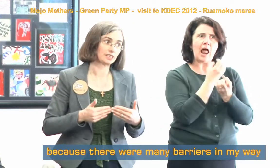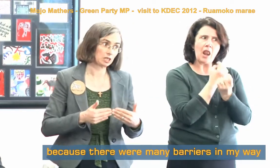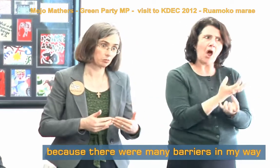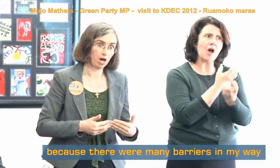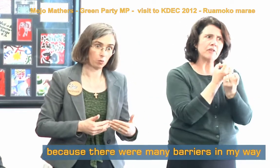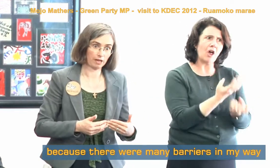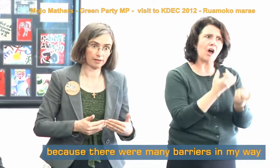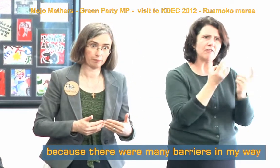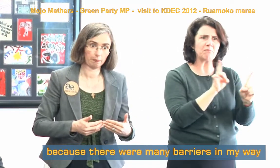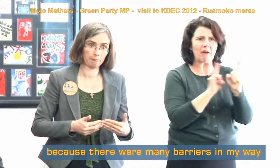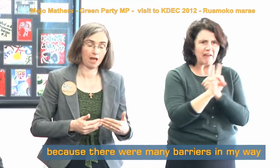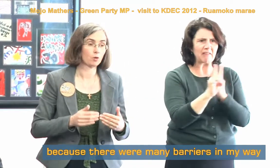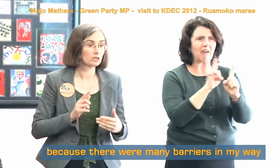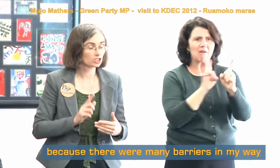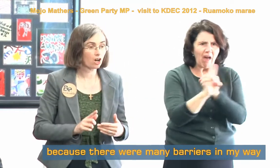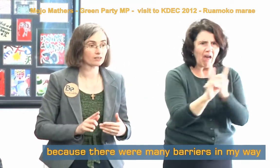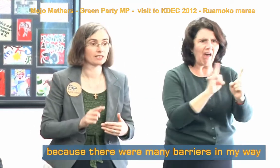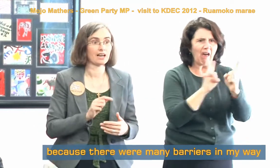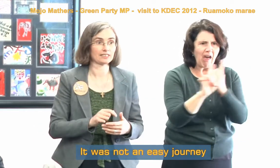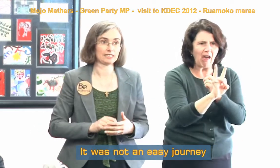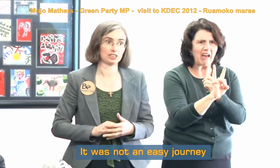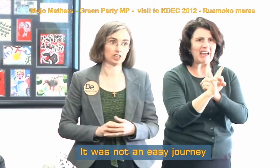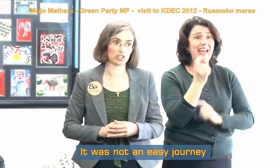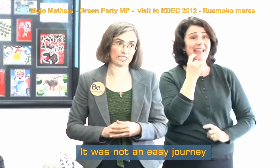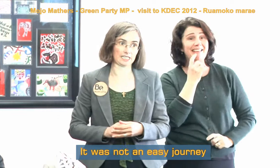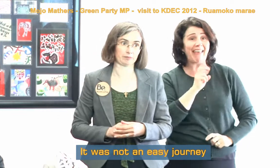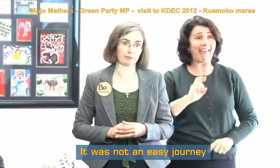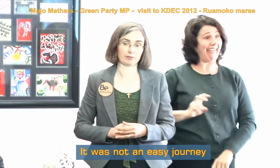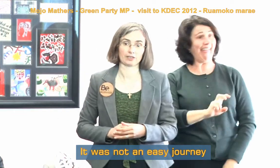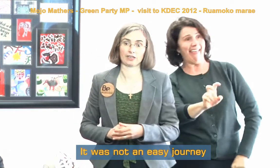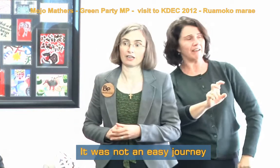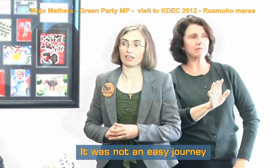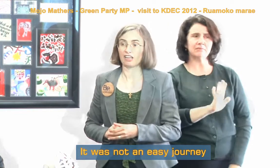barriers in my way, and it was not an easy journey.